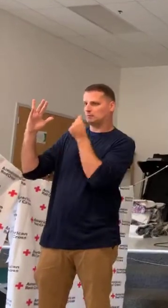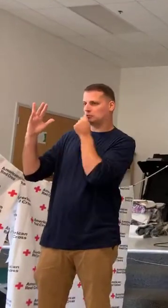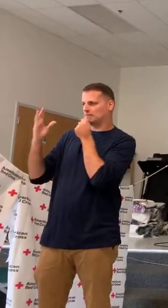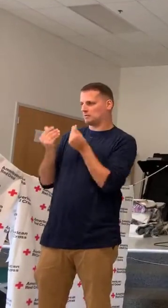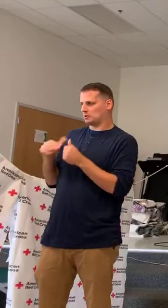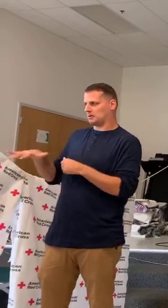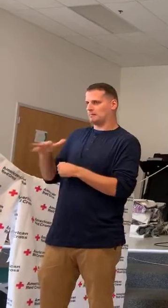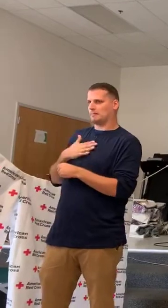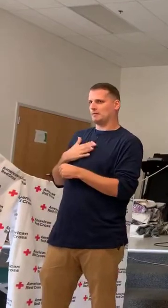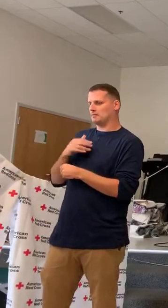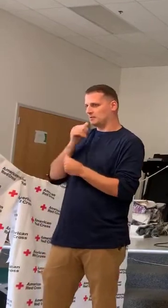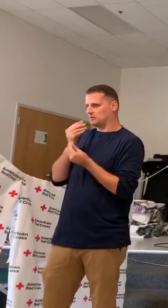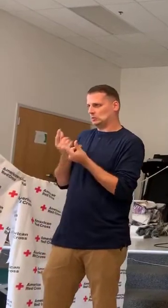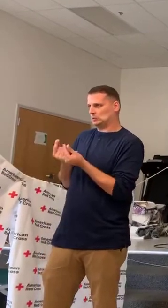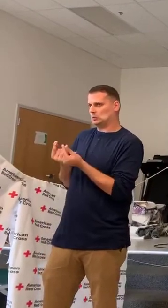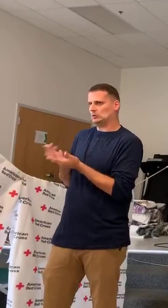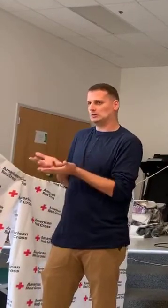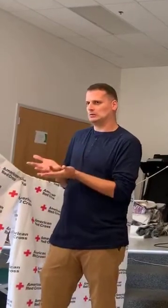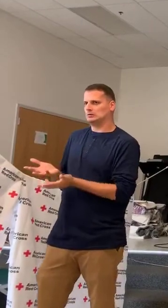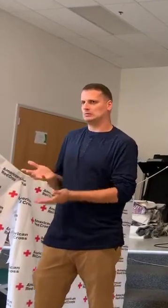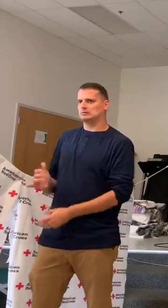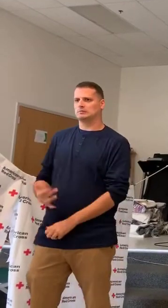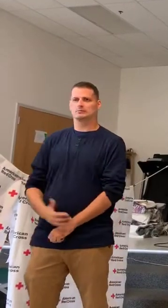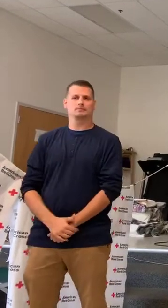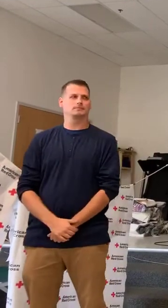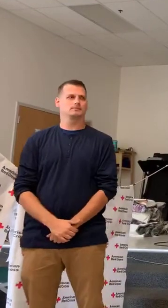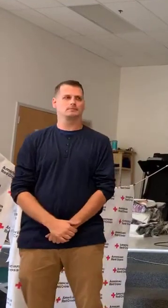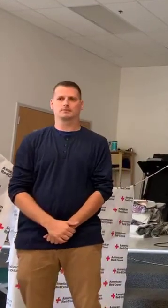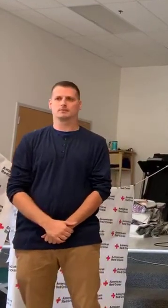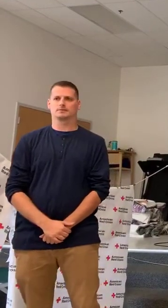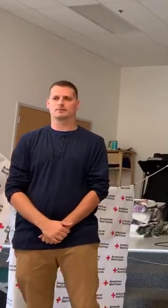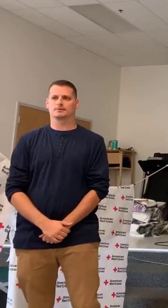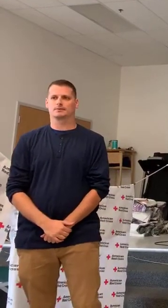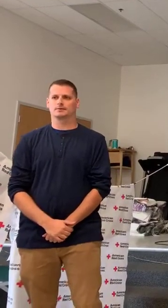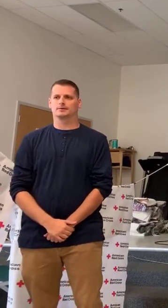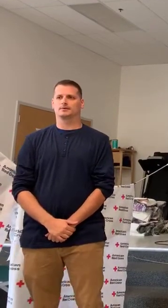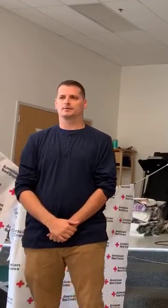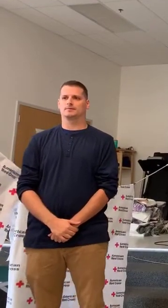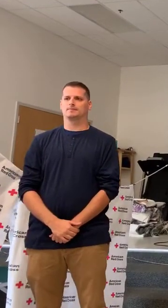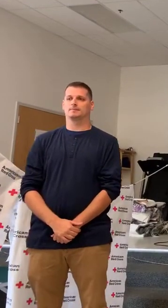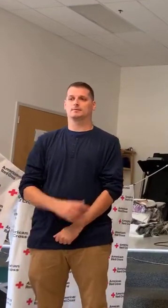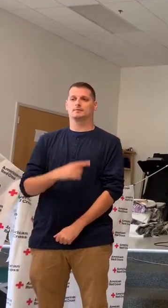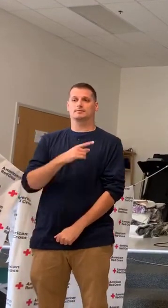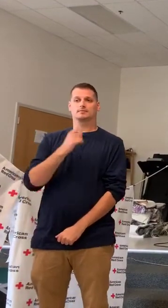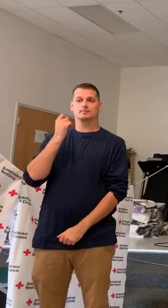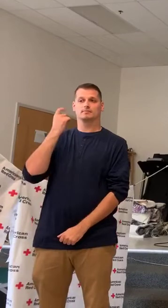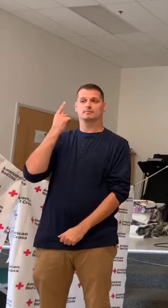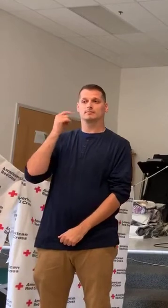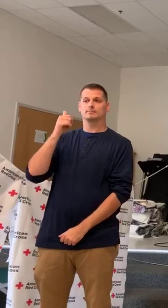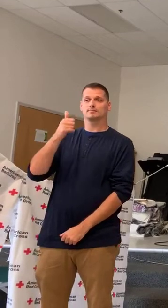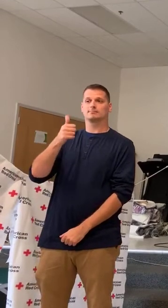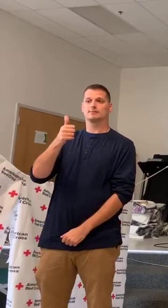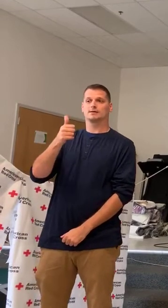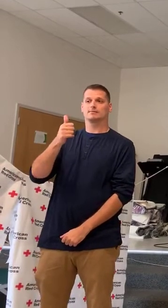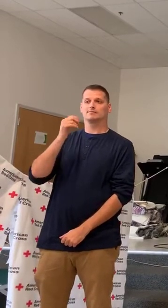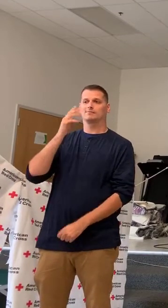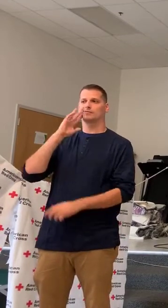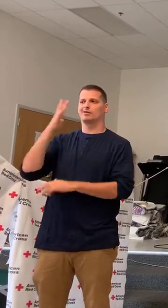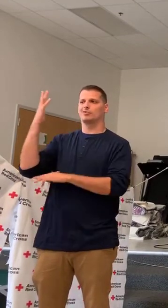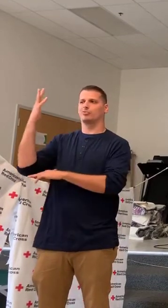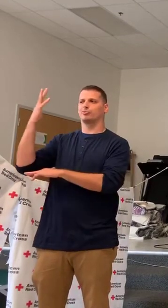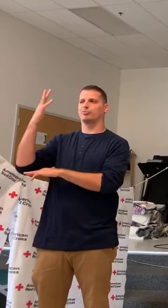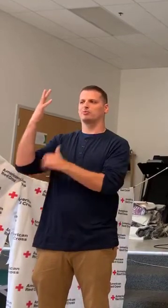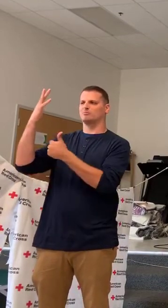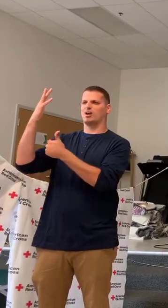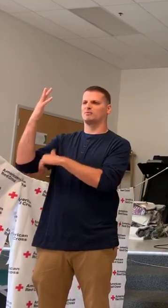down. And, you know, one thing that's going to happen, they're naturally going to come down, yeah. Right? Yeah. So that's gravity wins,